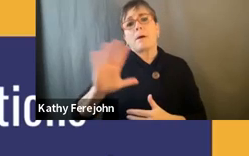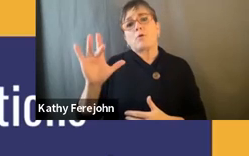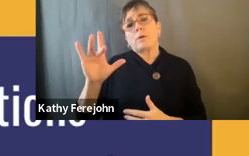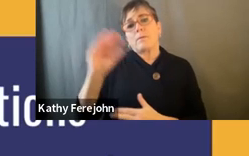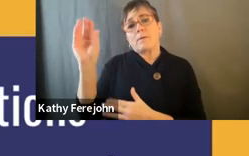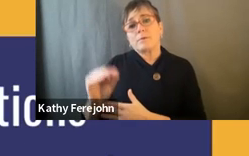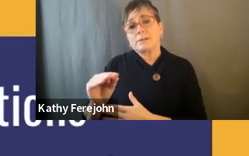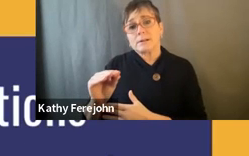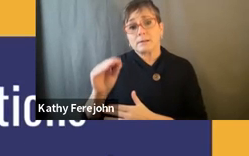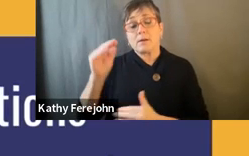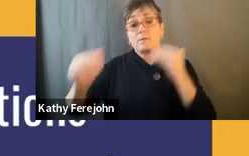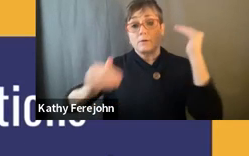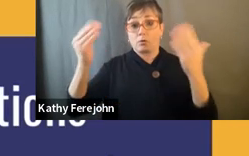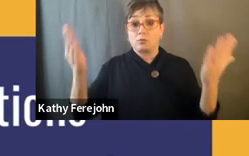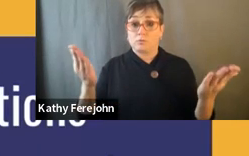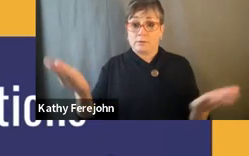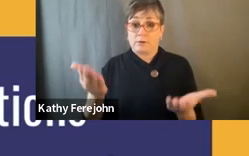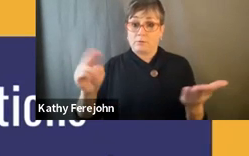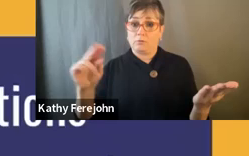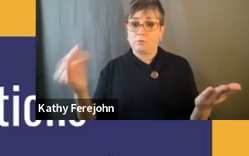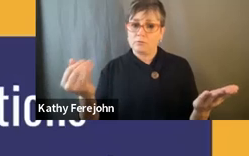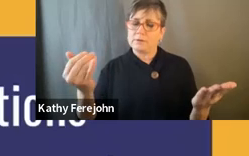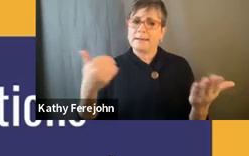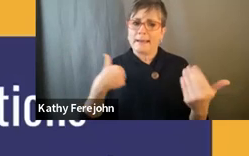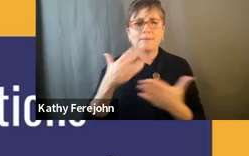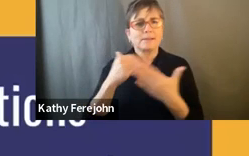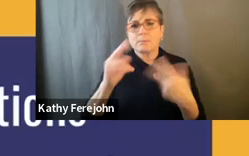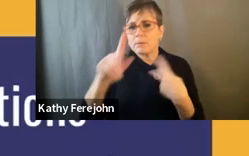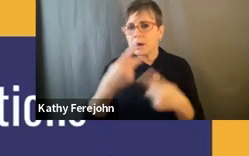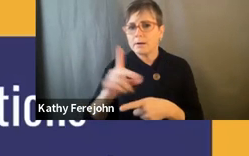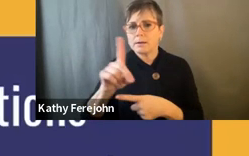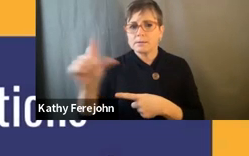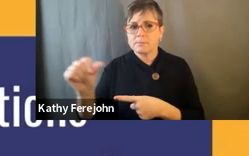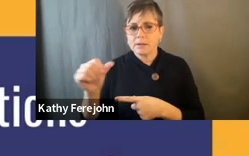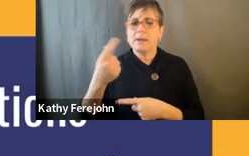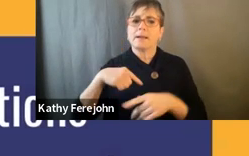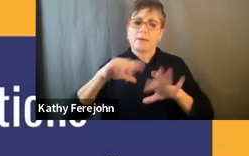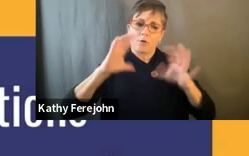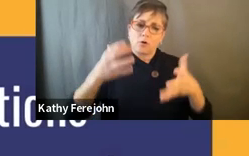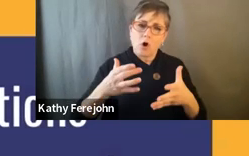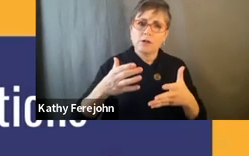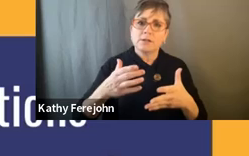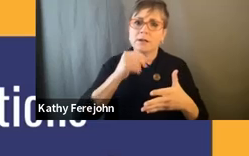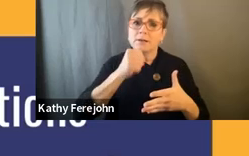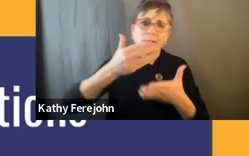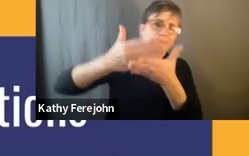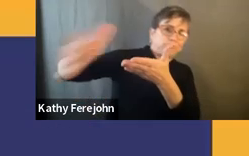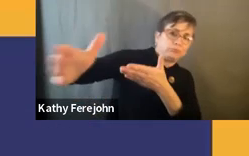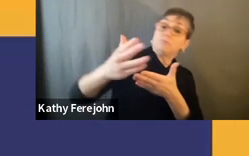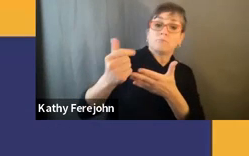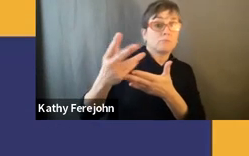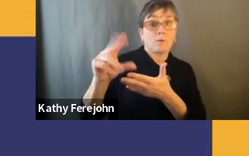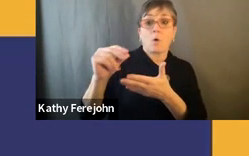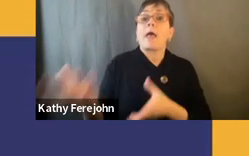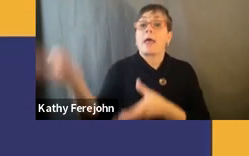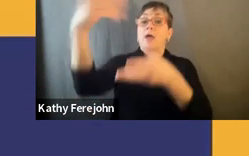Jersey identifying as having some type of disability, the caucus ensures their voice is heard in all decision-making processes. This